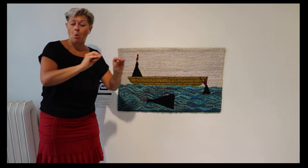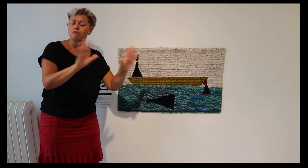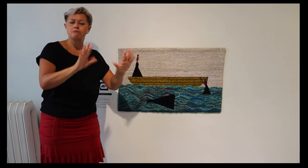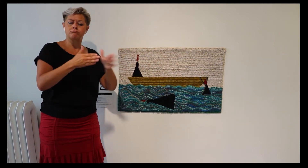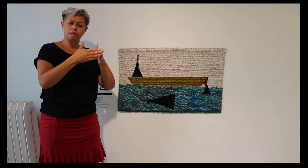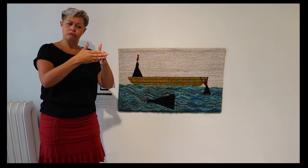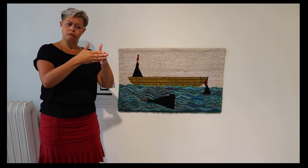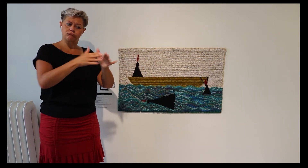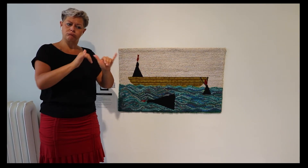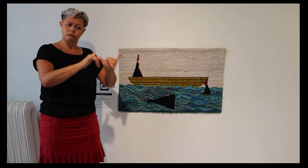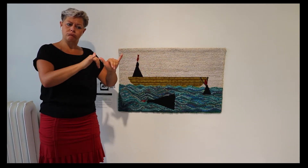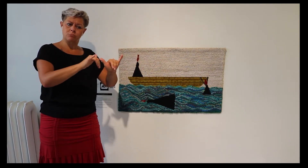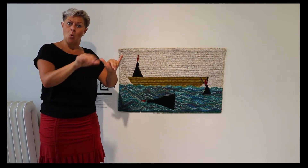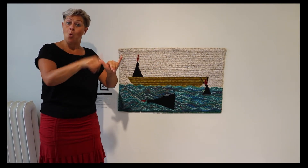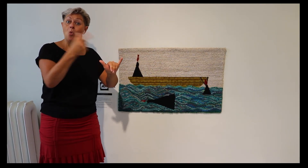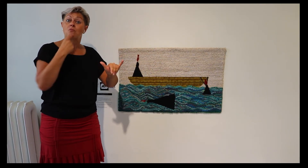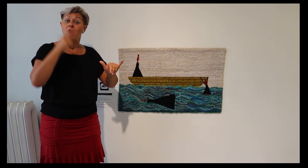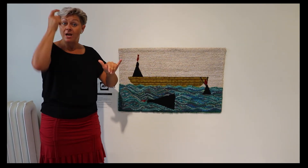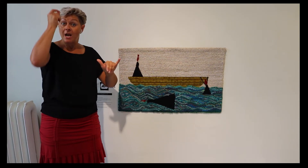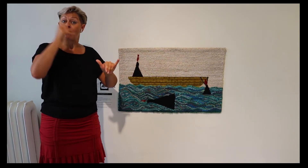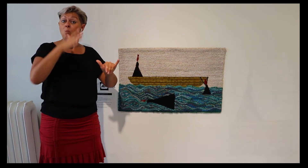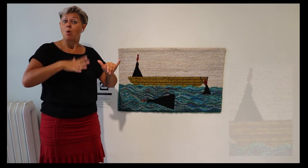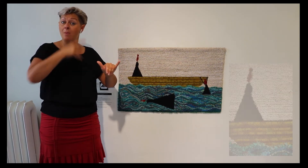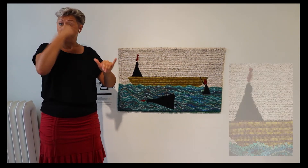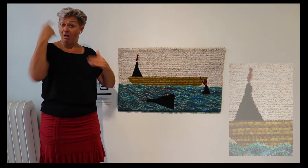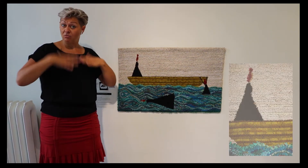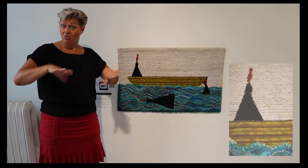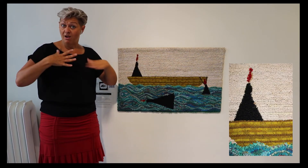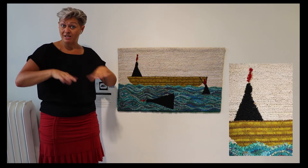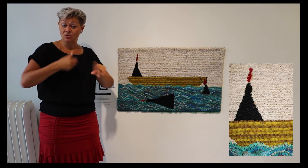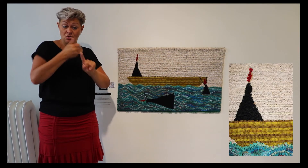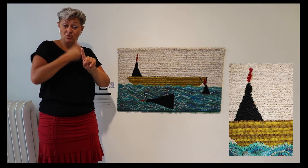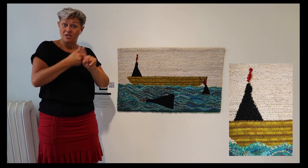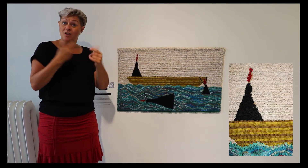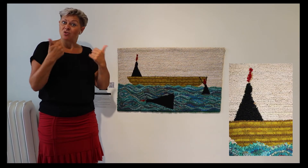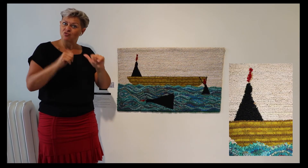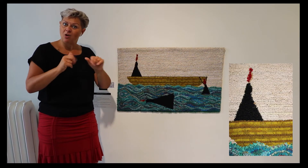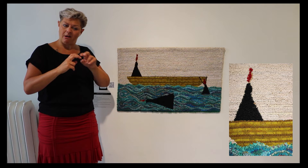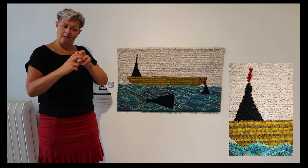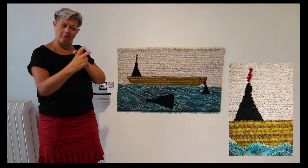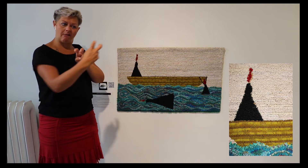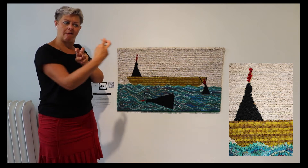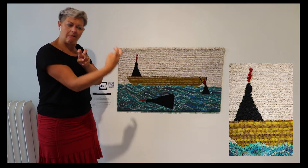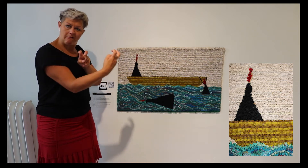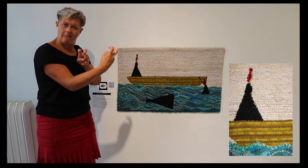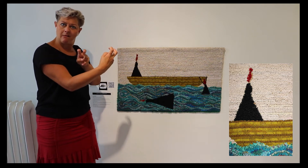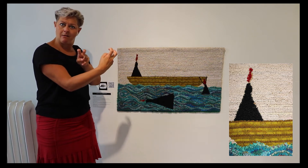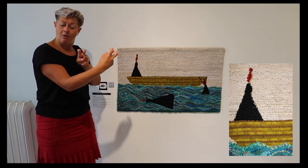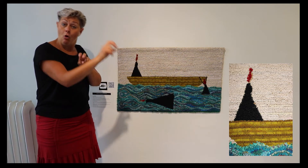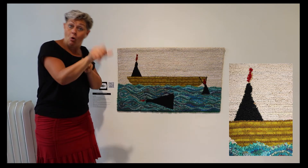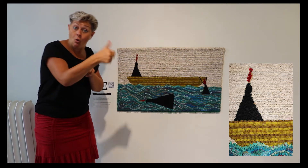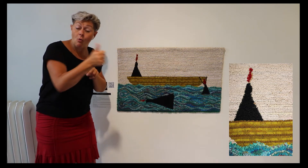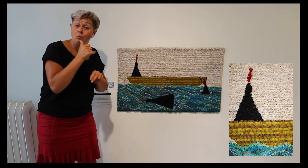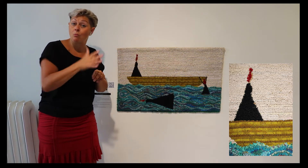water. Another red-haired woman in a black dress is trying to get on the other end of the canoe. And there is another